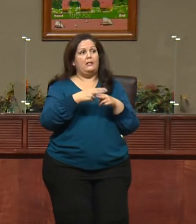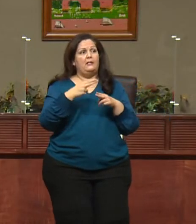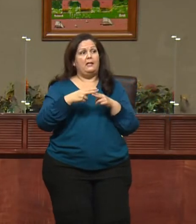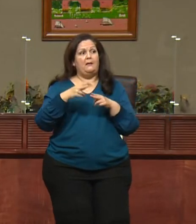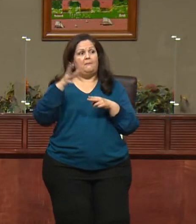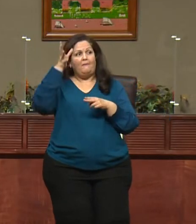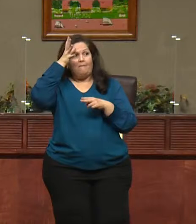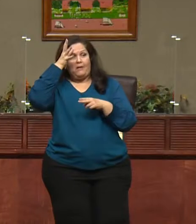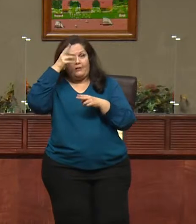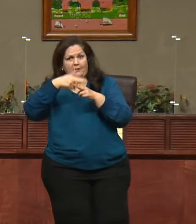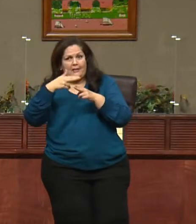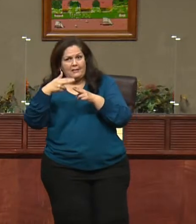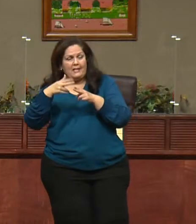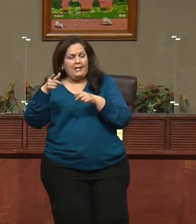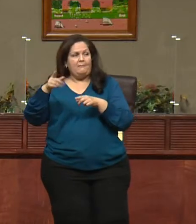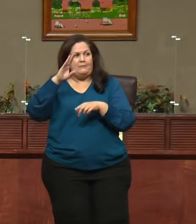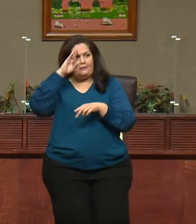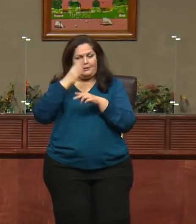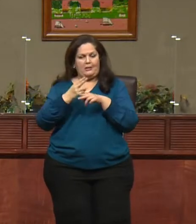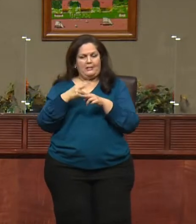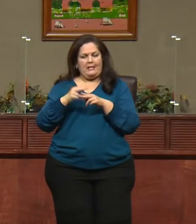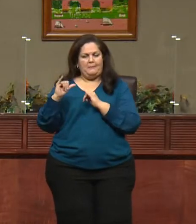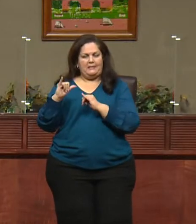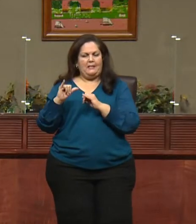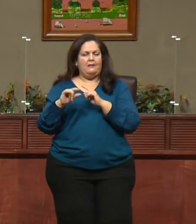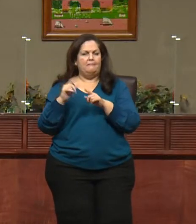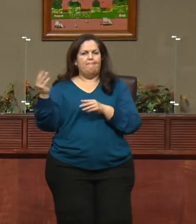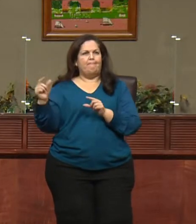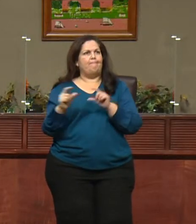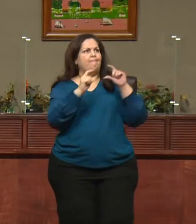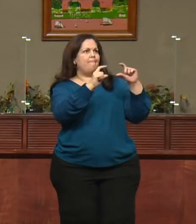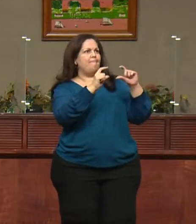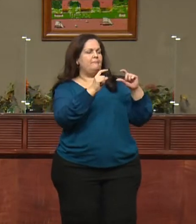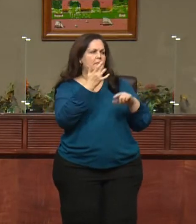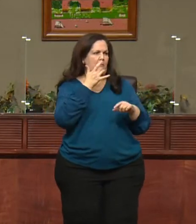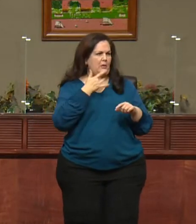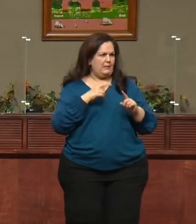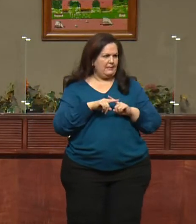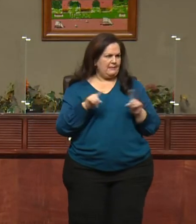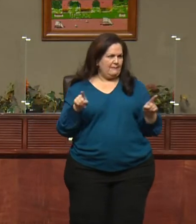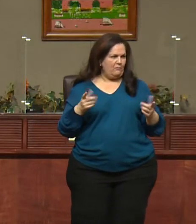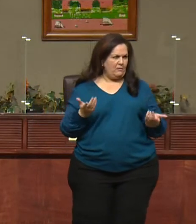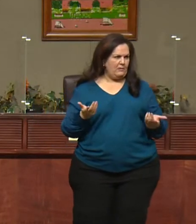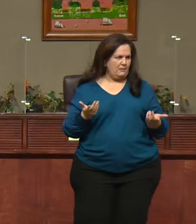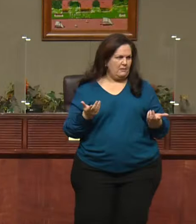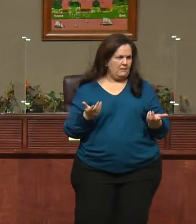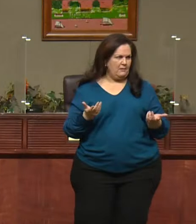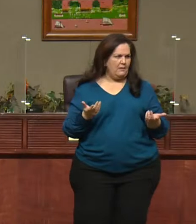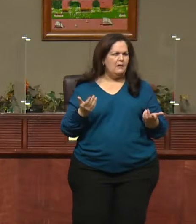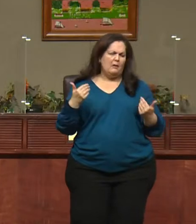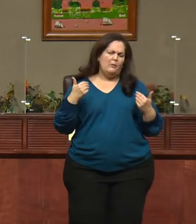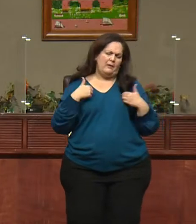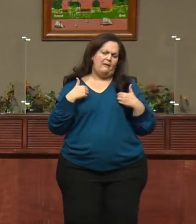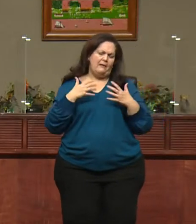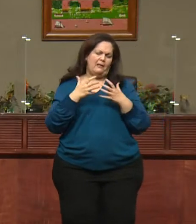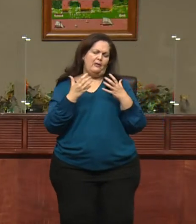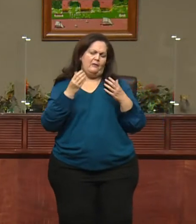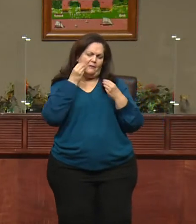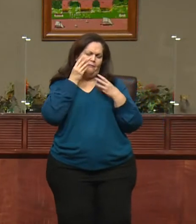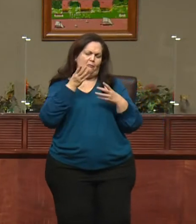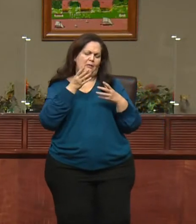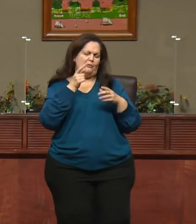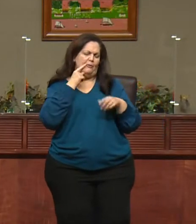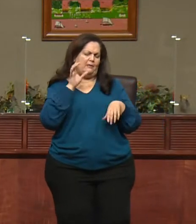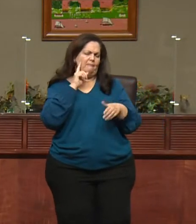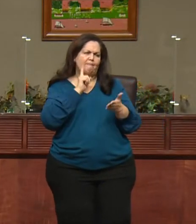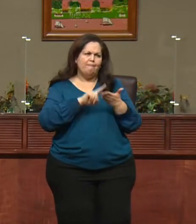father, came with a car, but different birthday. But, you know, we have access to a lot of information, so we can